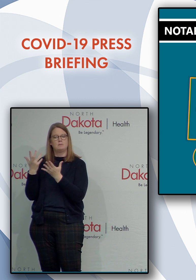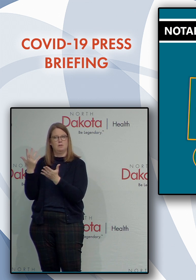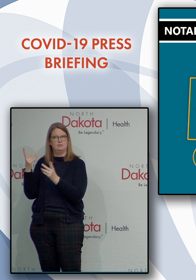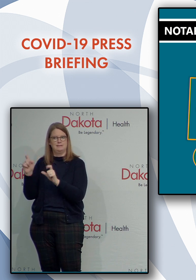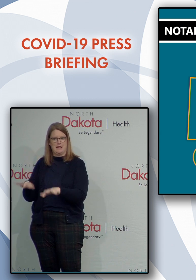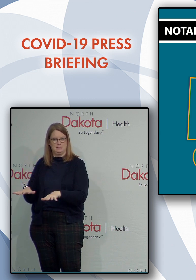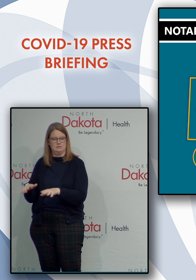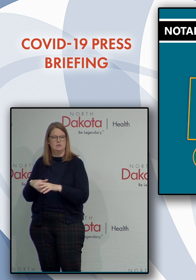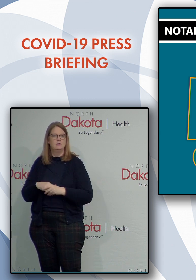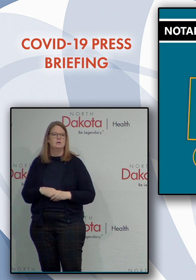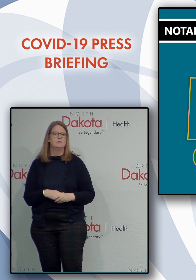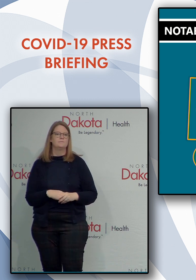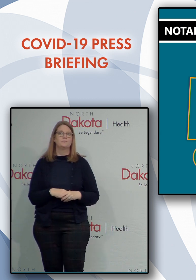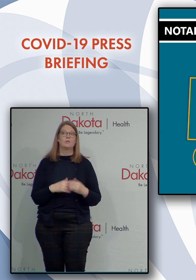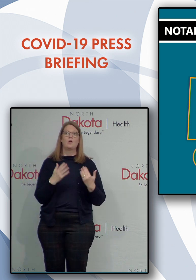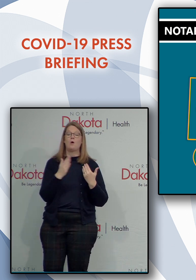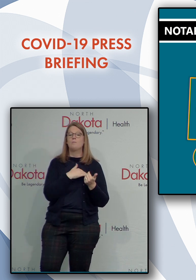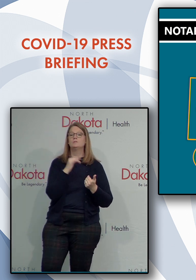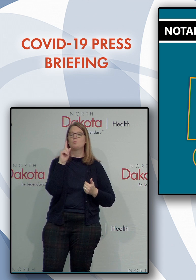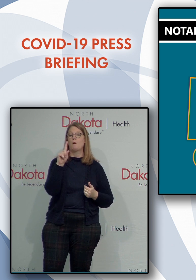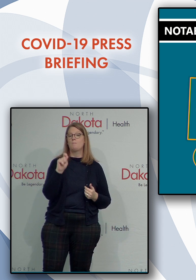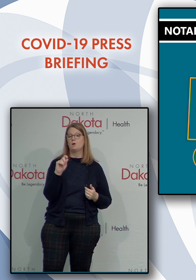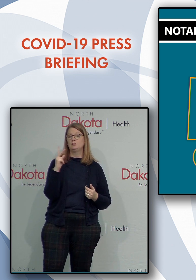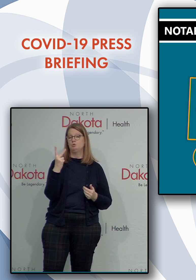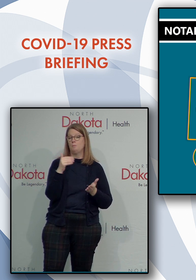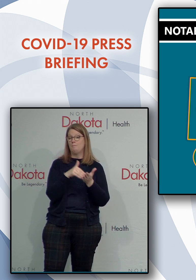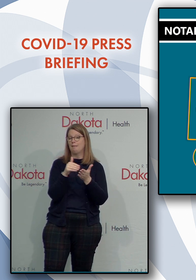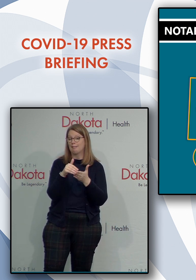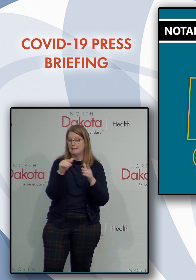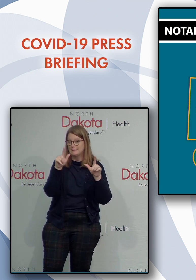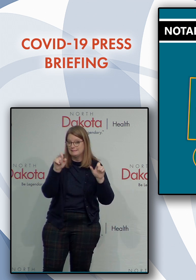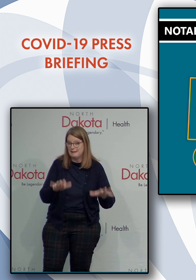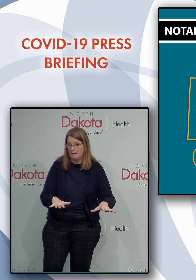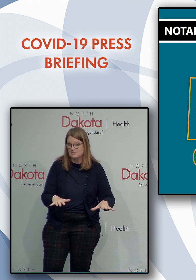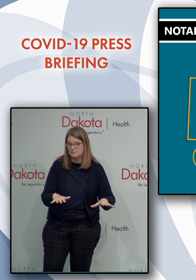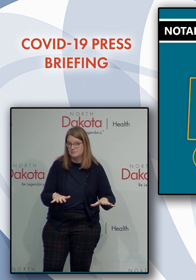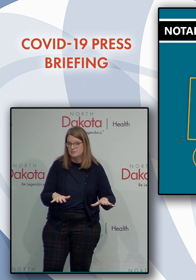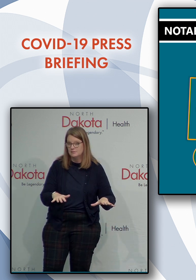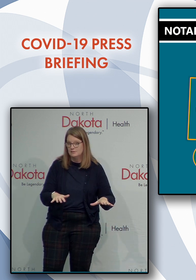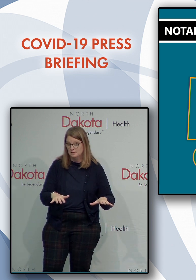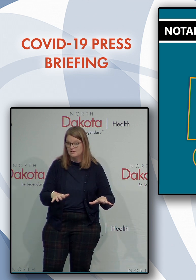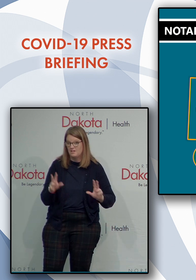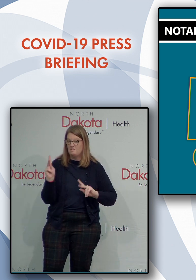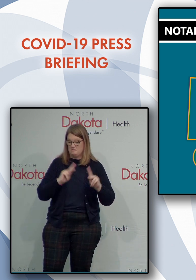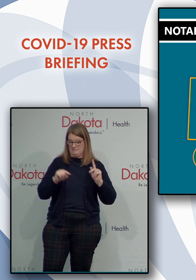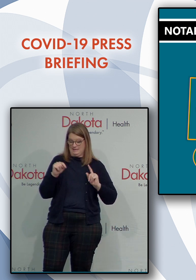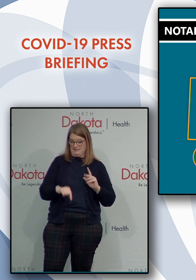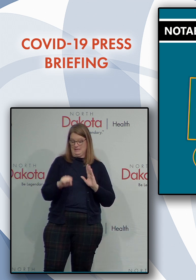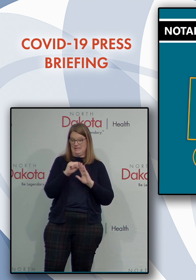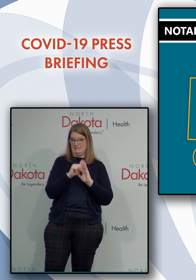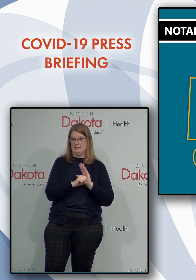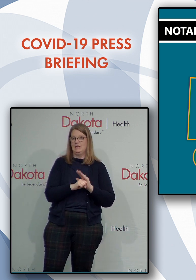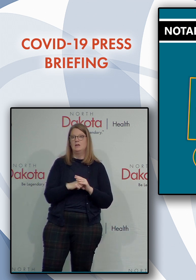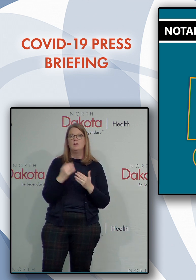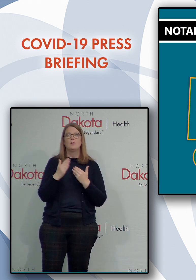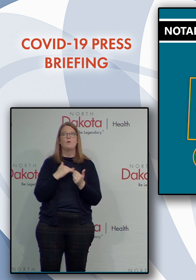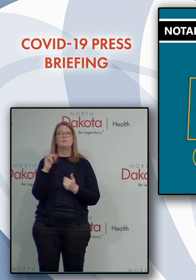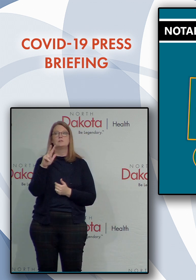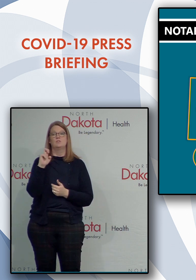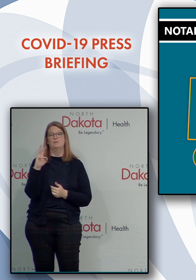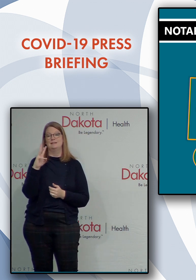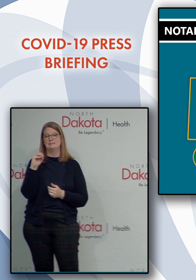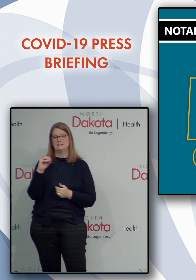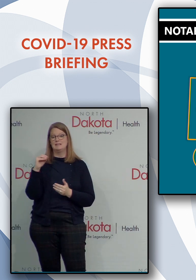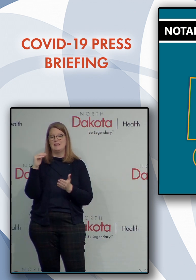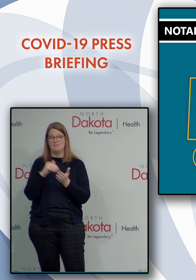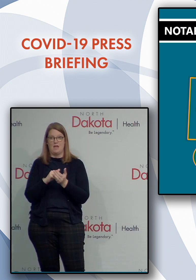completed nearly 1.2 million tests of North Dakotans and close to 360,000